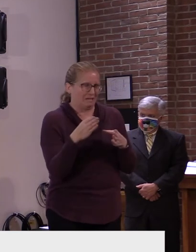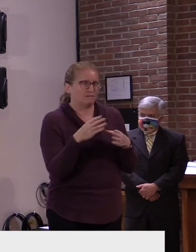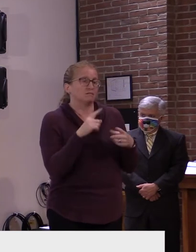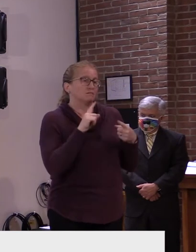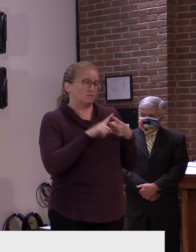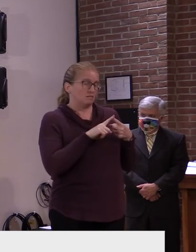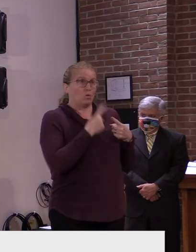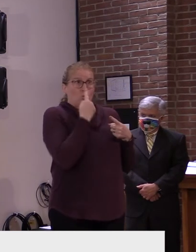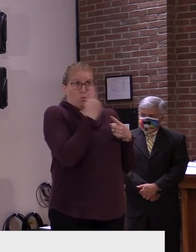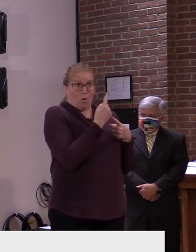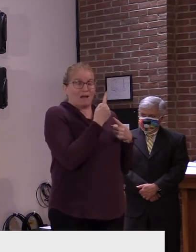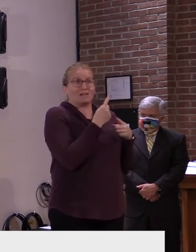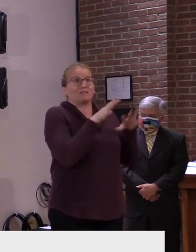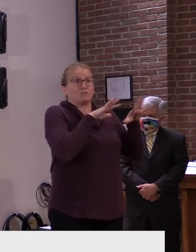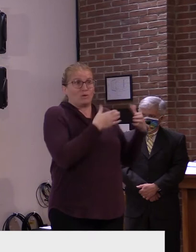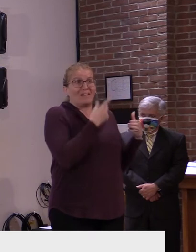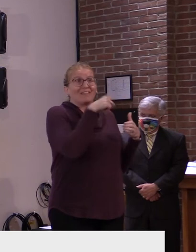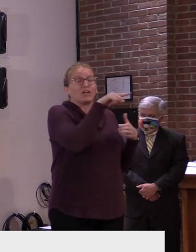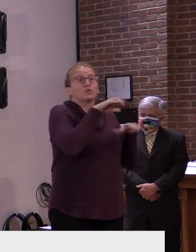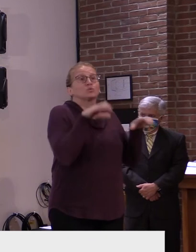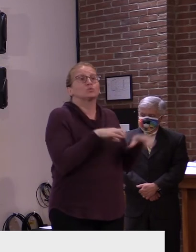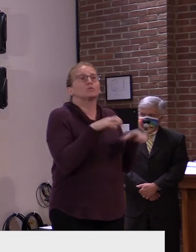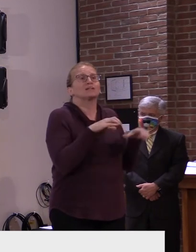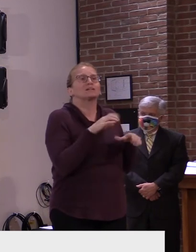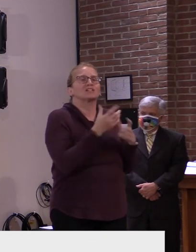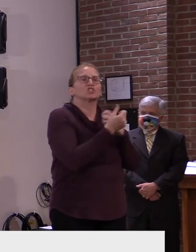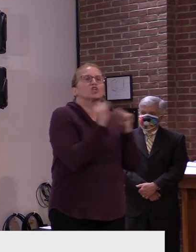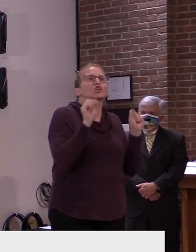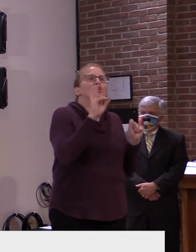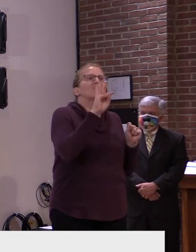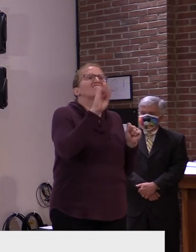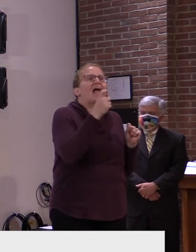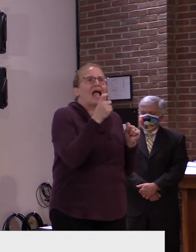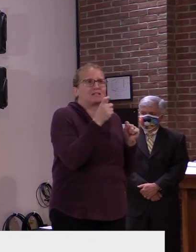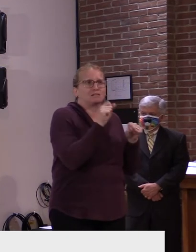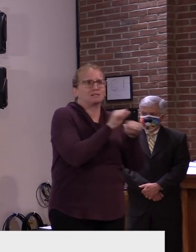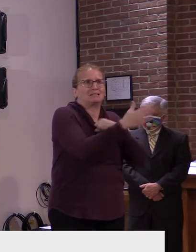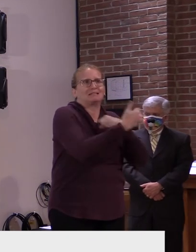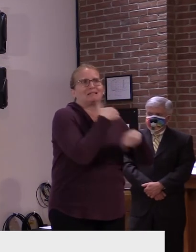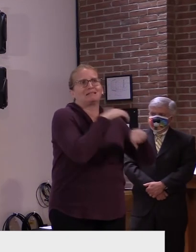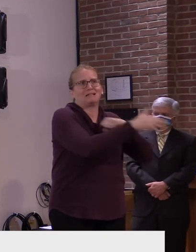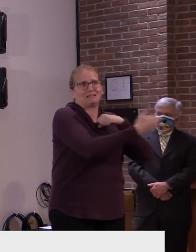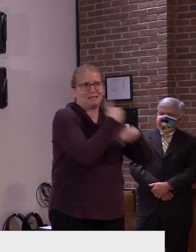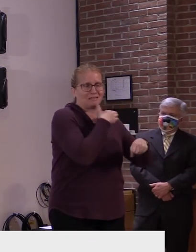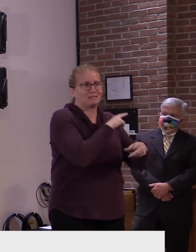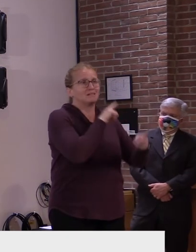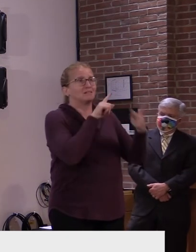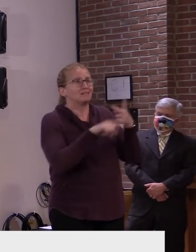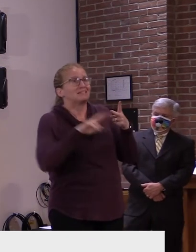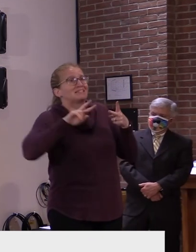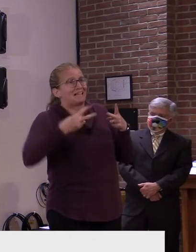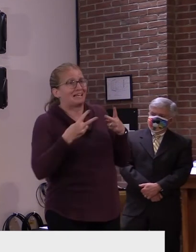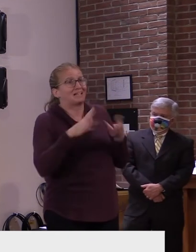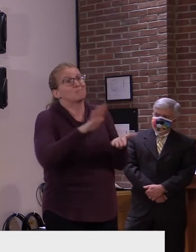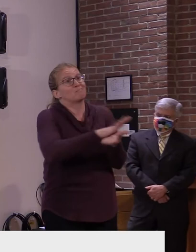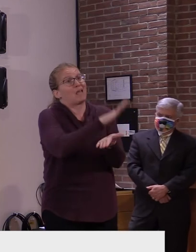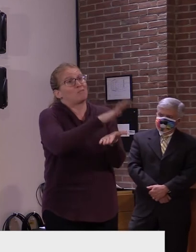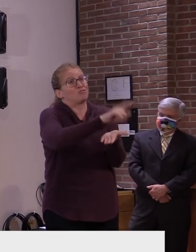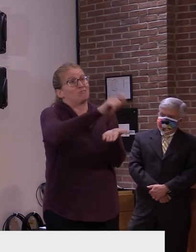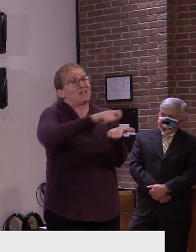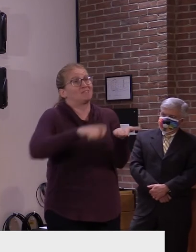entire unit that's doing uh secure facts transmissions uh of records and the other is old-fashioned paper